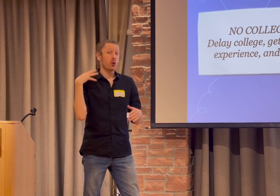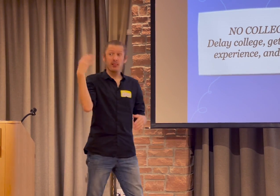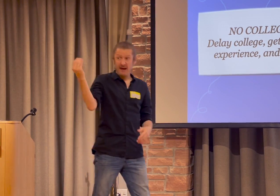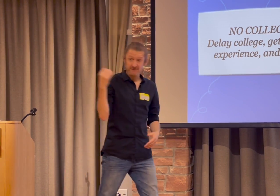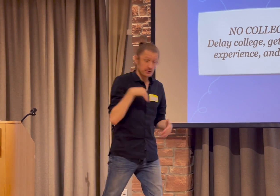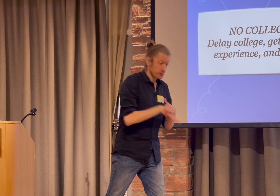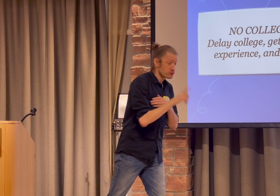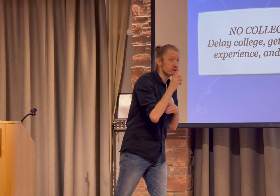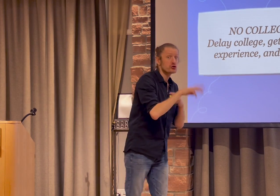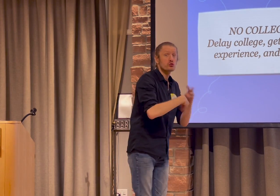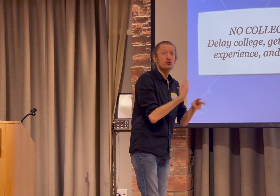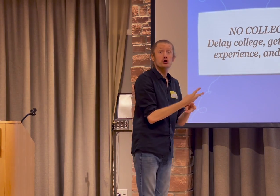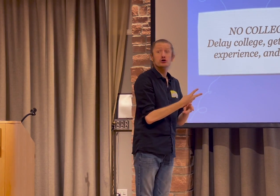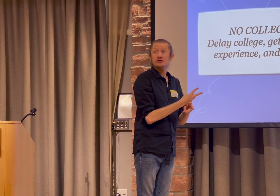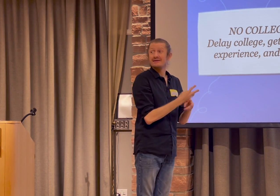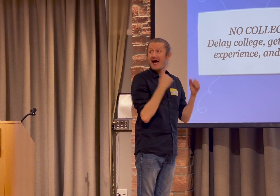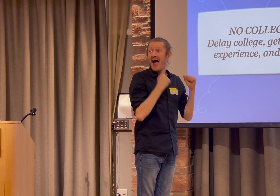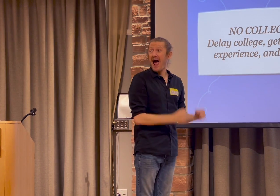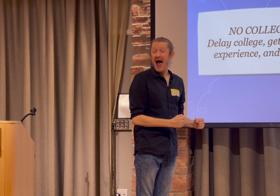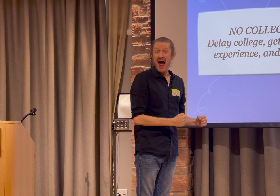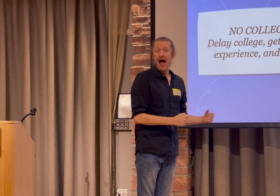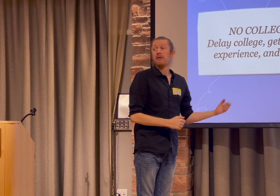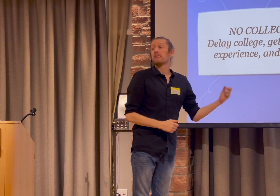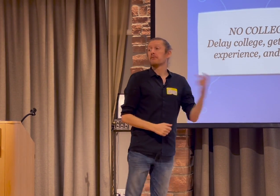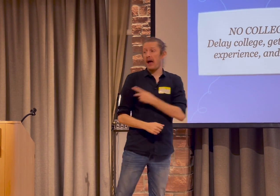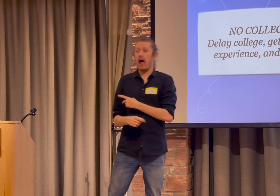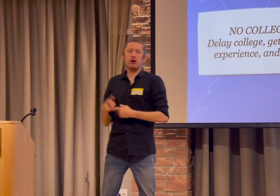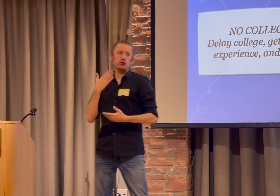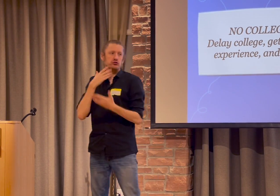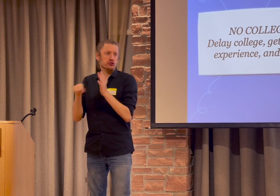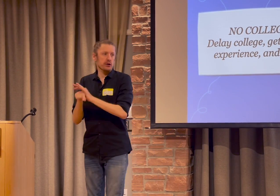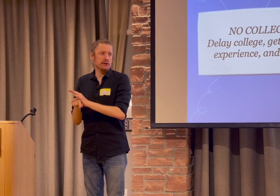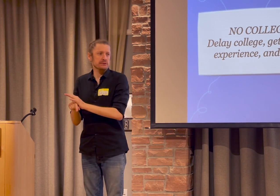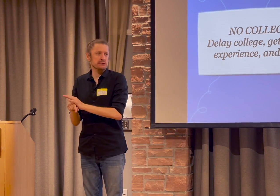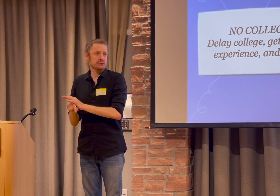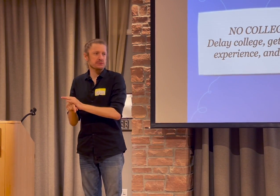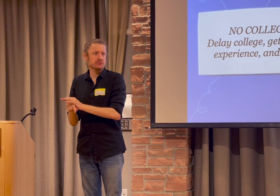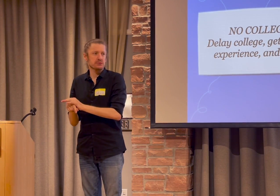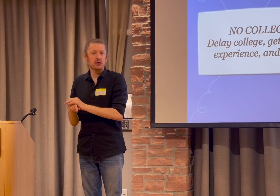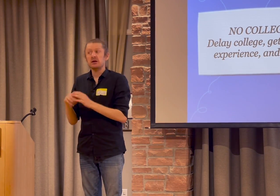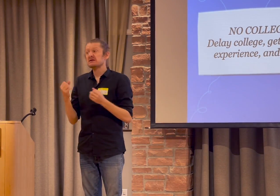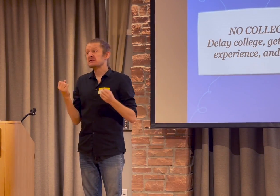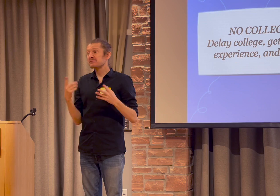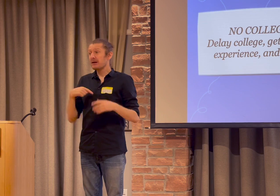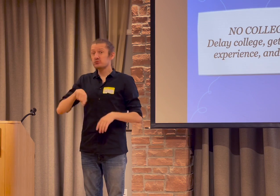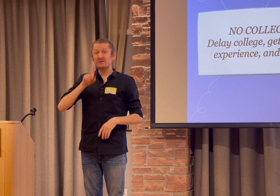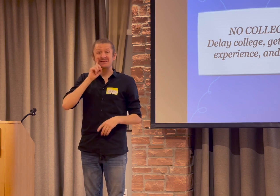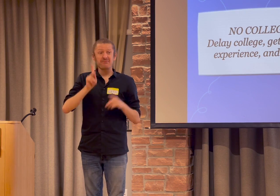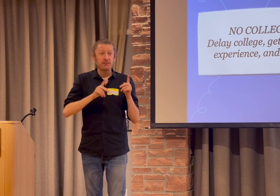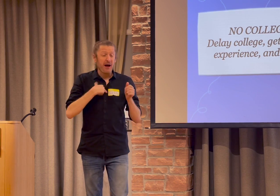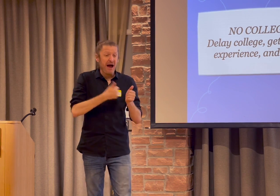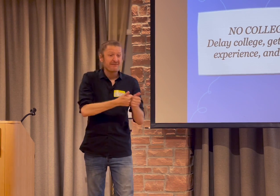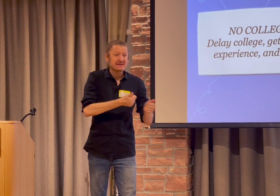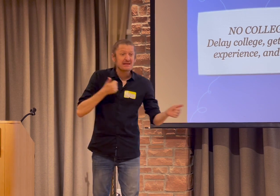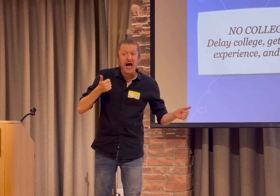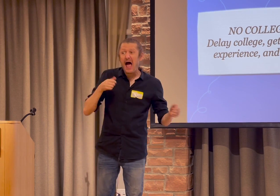When I went into school, I got terrible grades. I left and went into the real world and came back to college and got much better